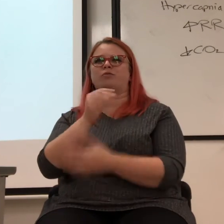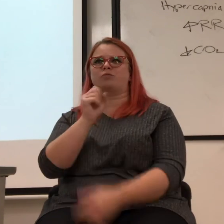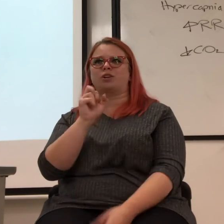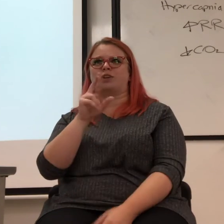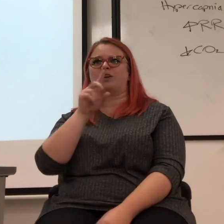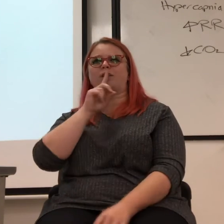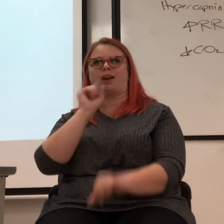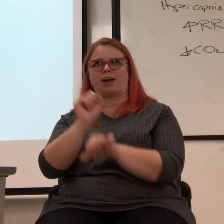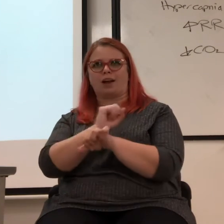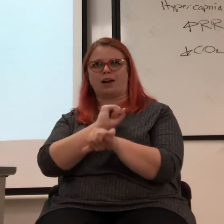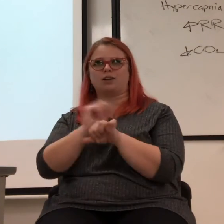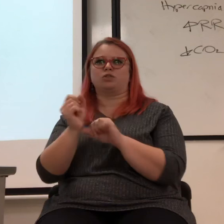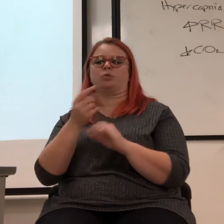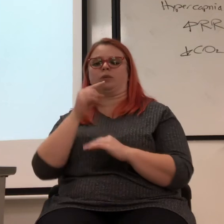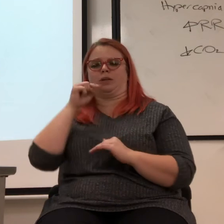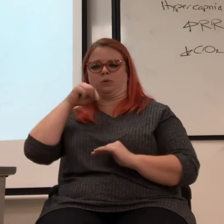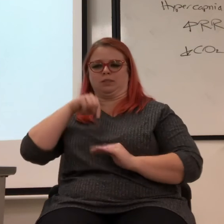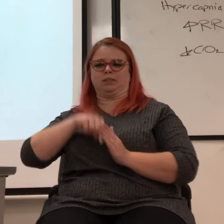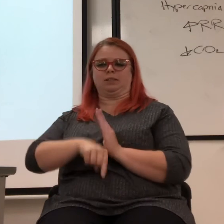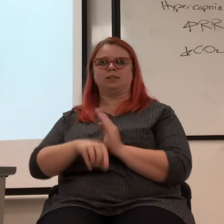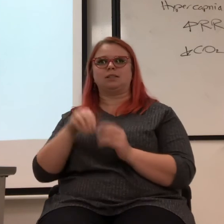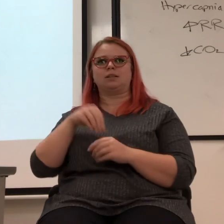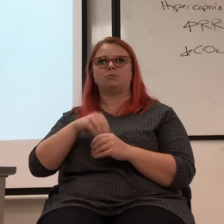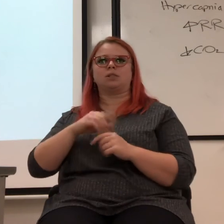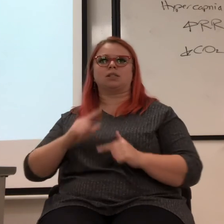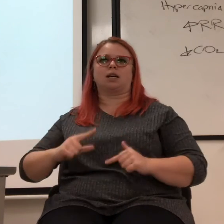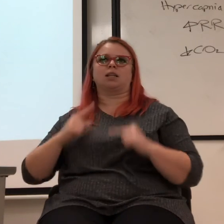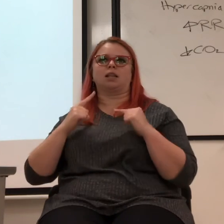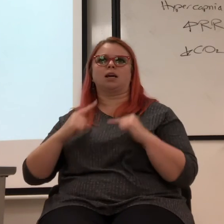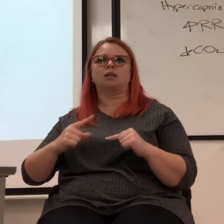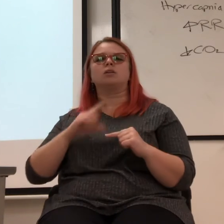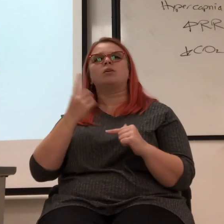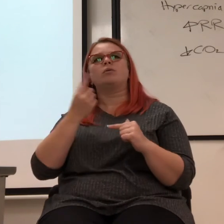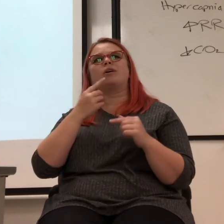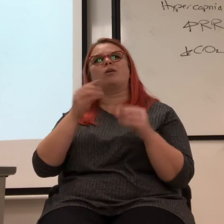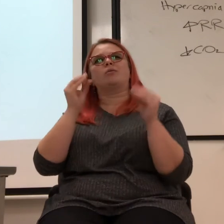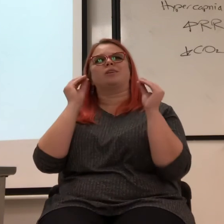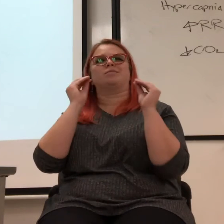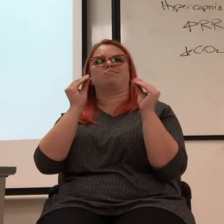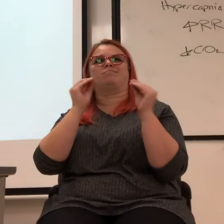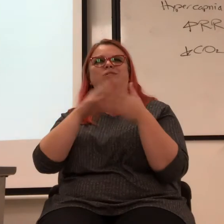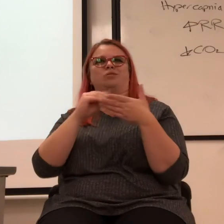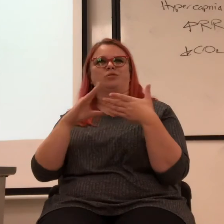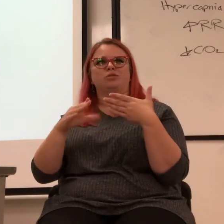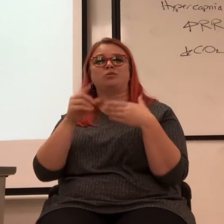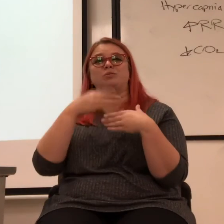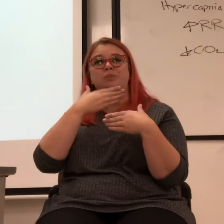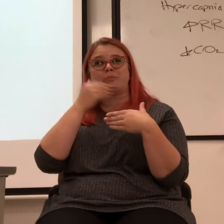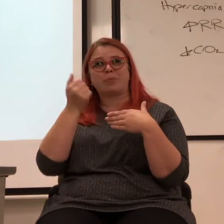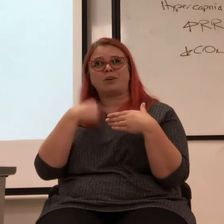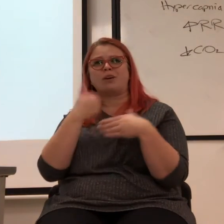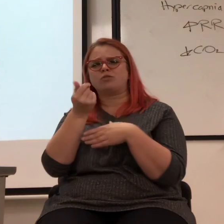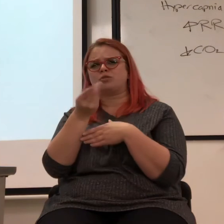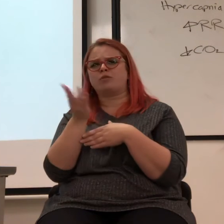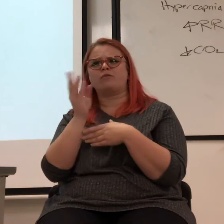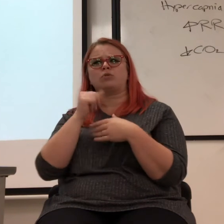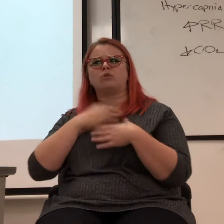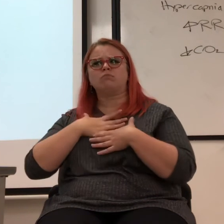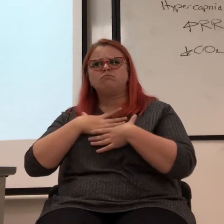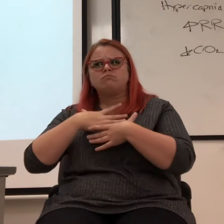reaches deep inside the lung. We always teach students it's better to take a fewer deep